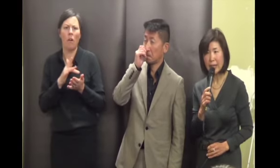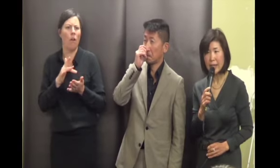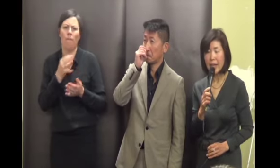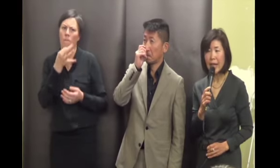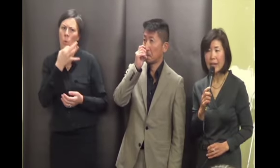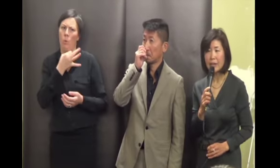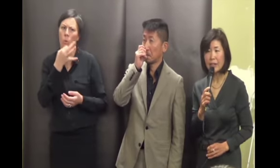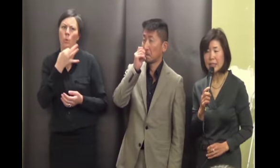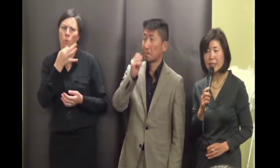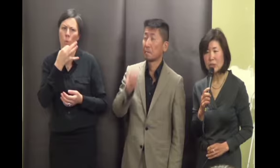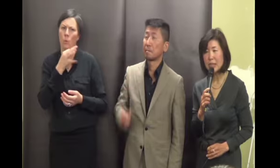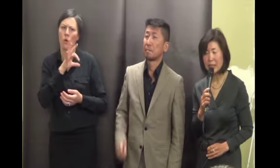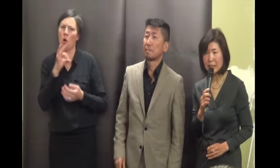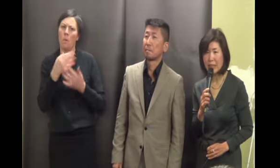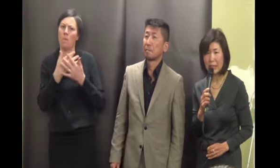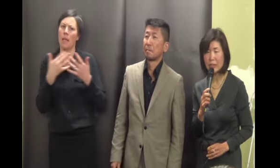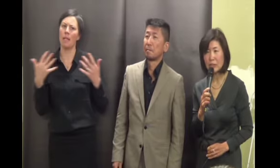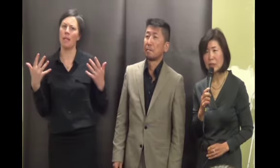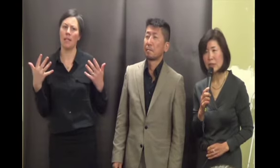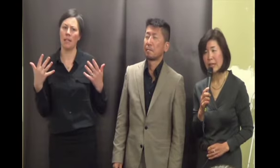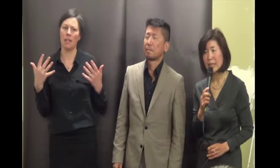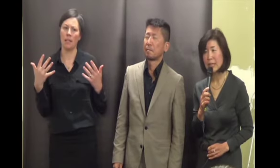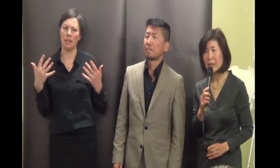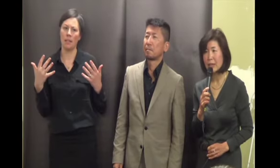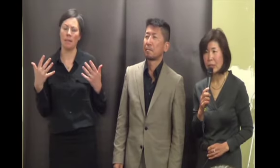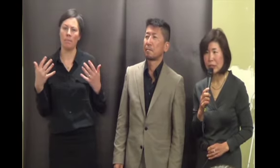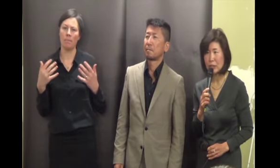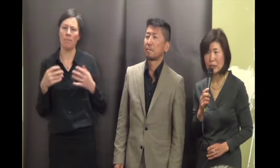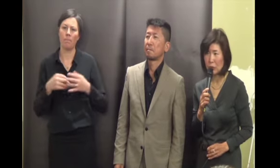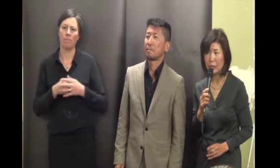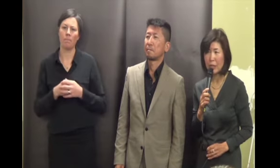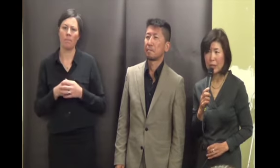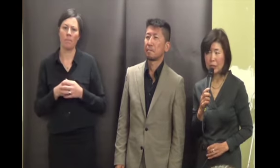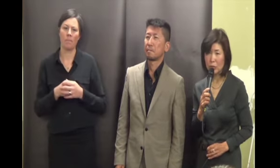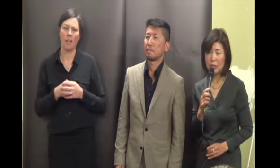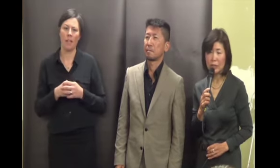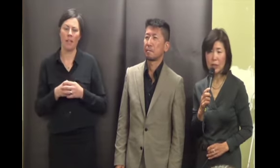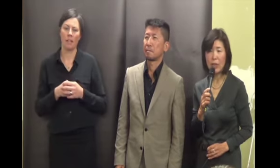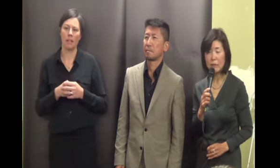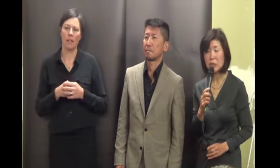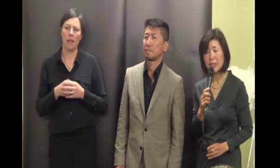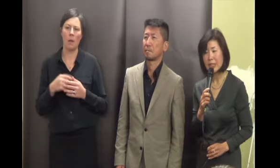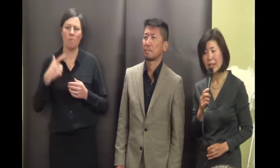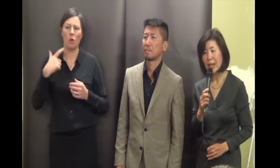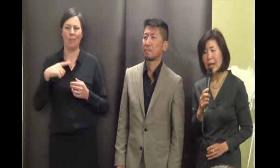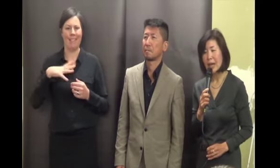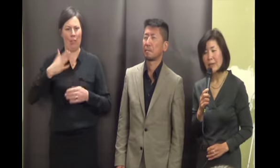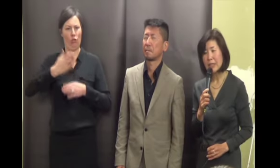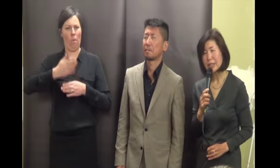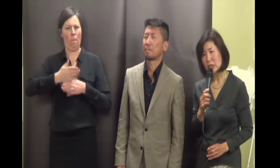not high, and it is not directly linked to any job. So